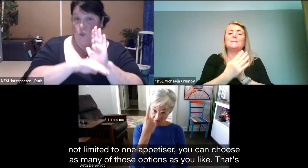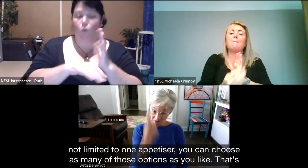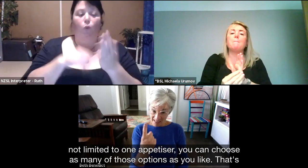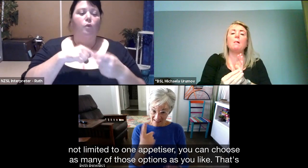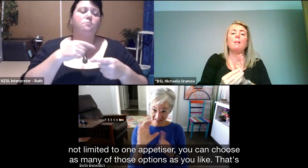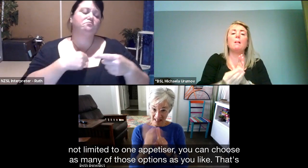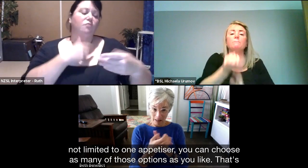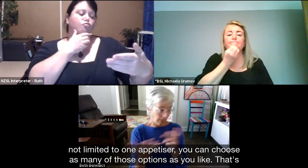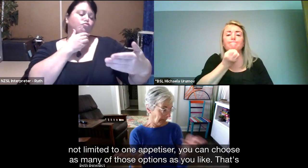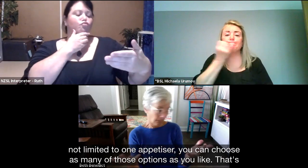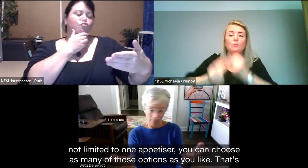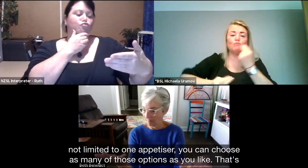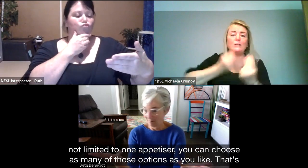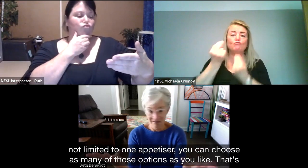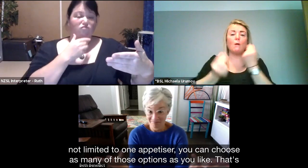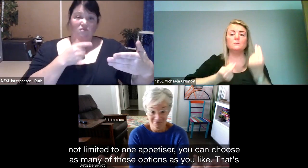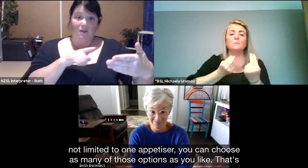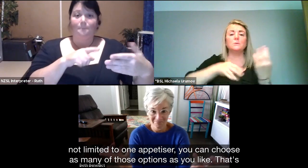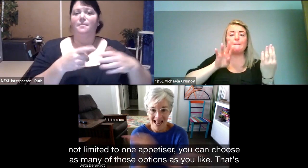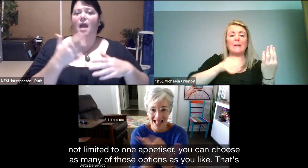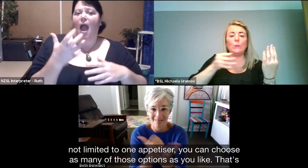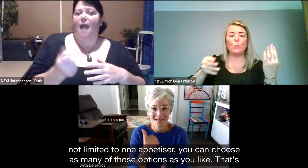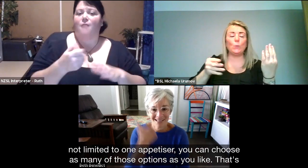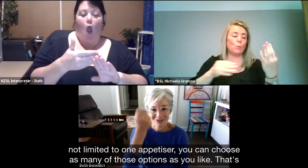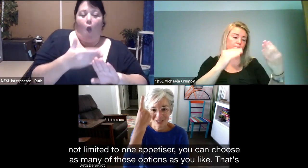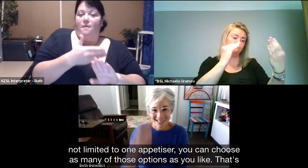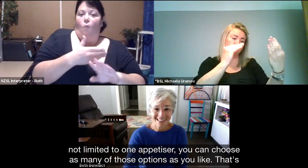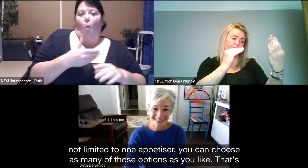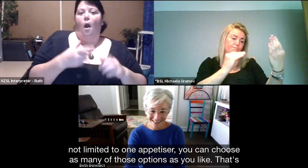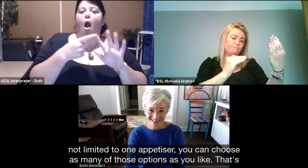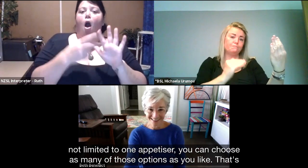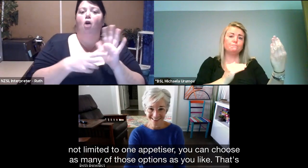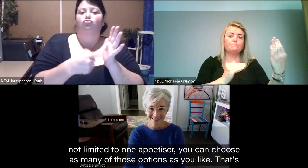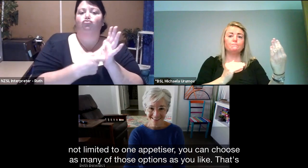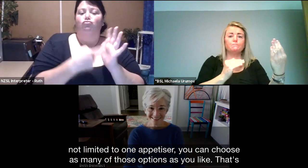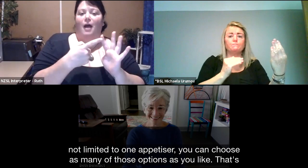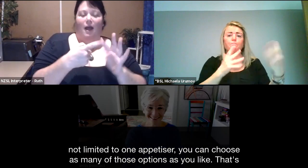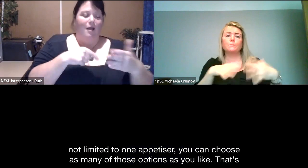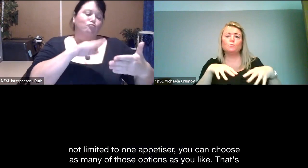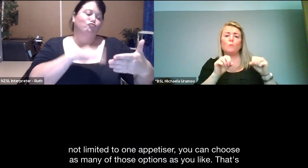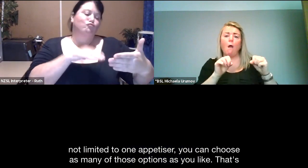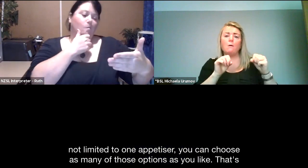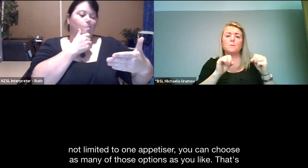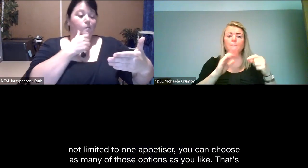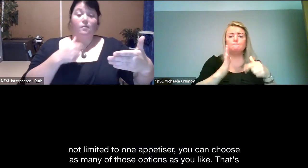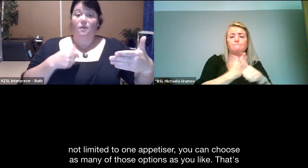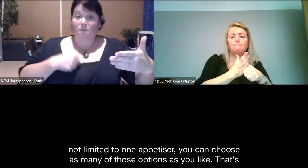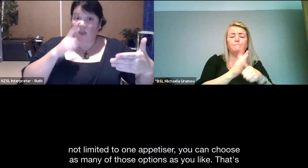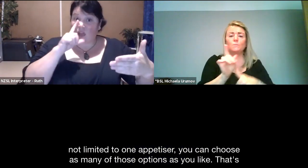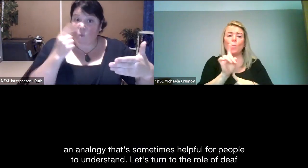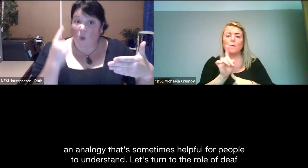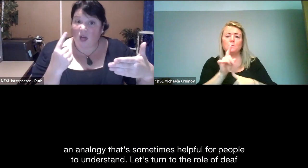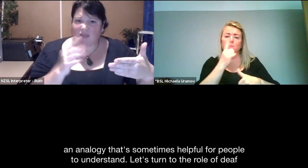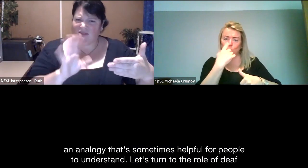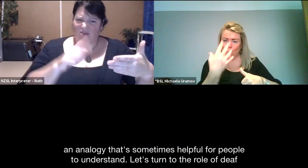limited to one appetizer by the restaurant. You can have as many, choose as many of those options as you like. And